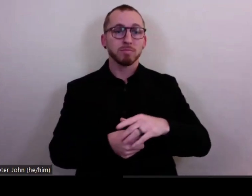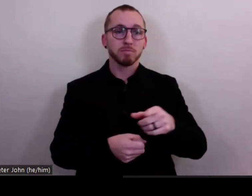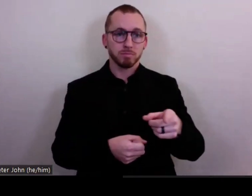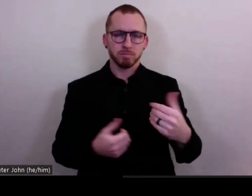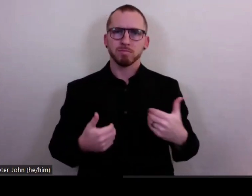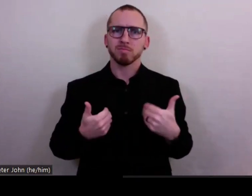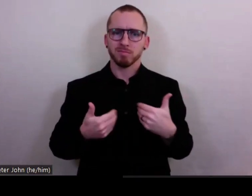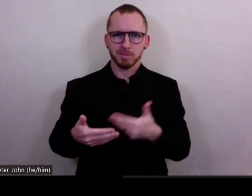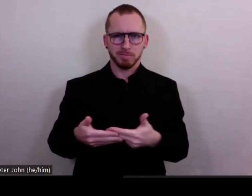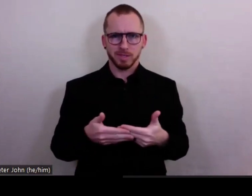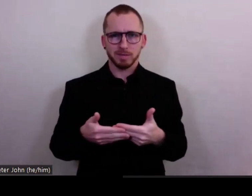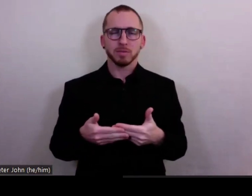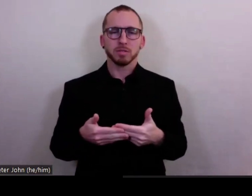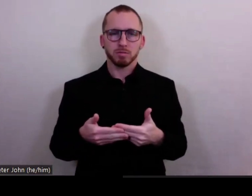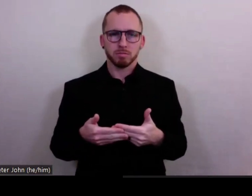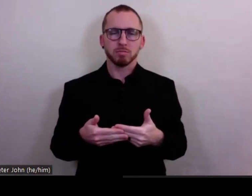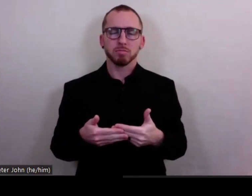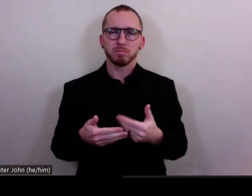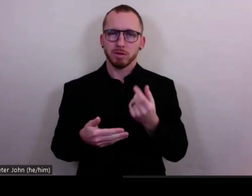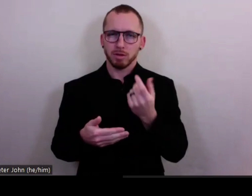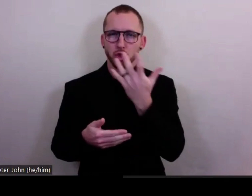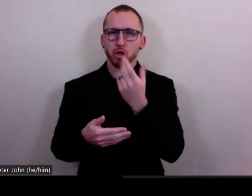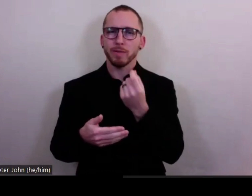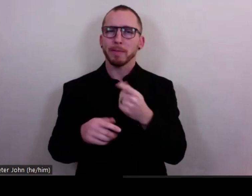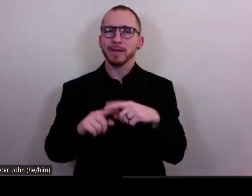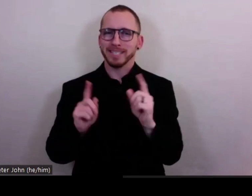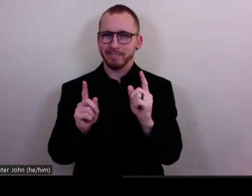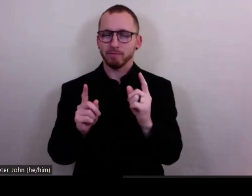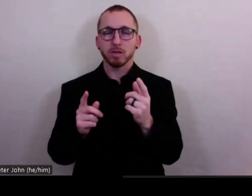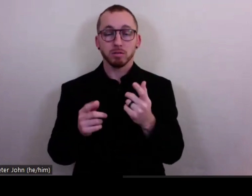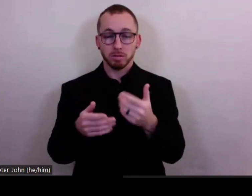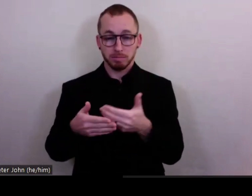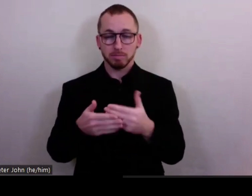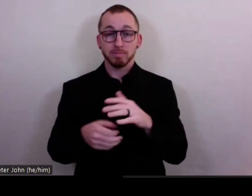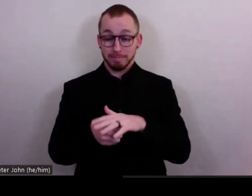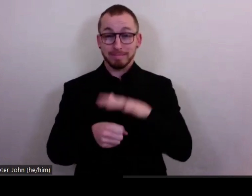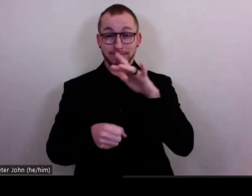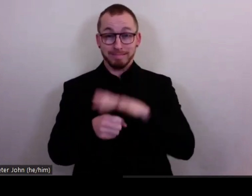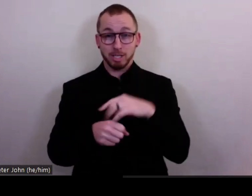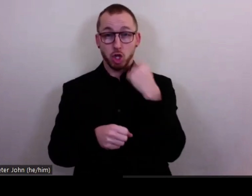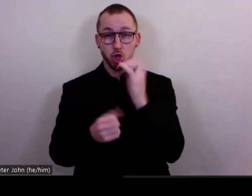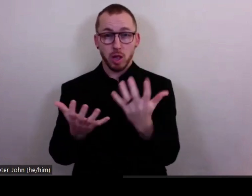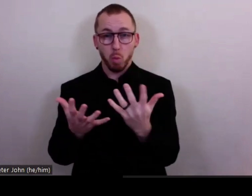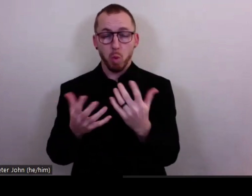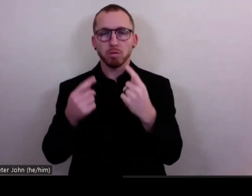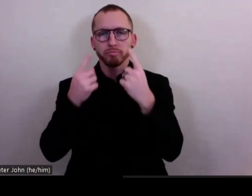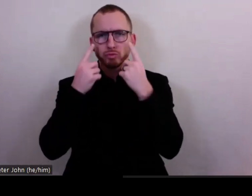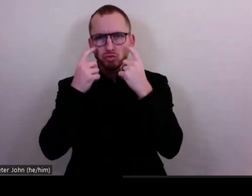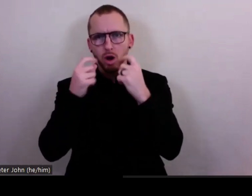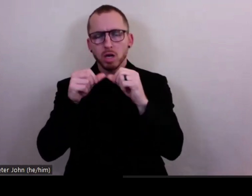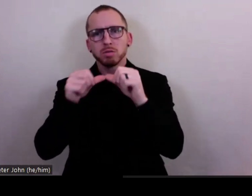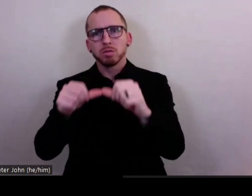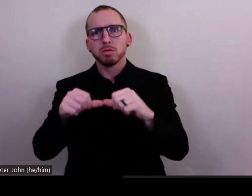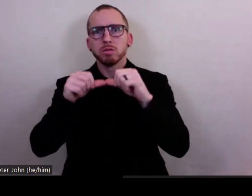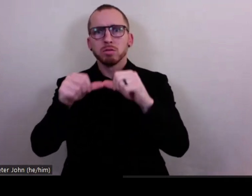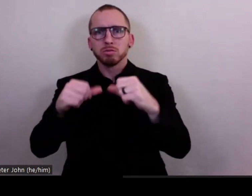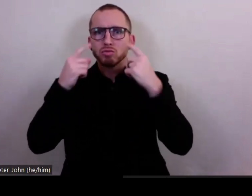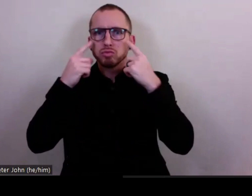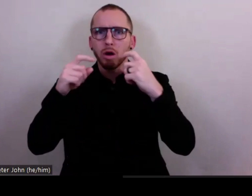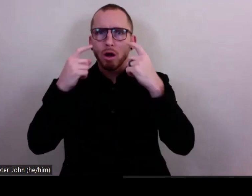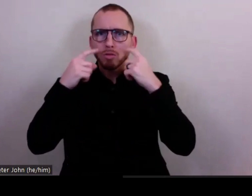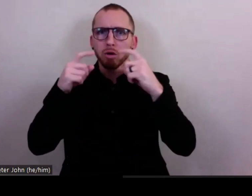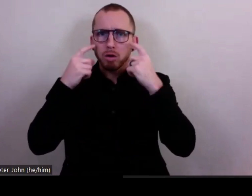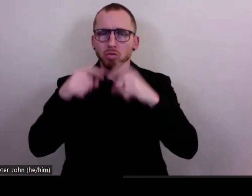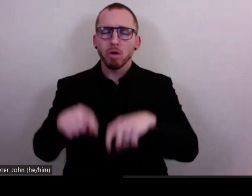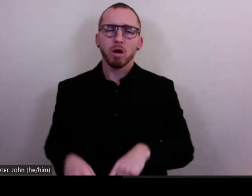look a little different, but it is the constant crying. And then for our toddlers, it's, the biting, the screaming,